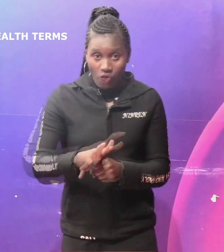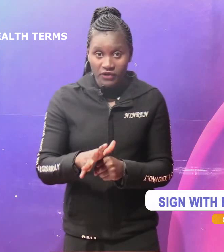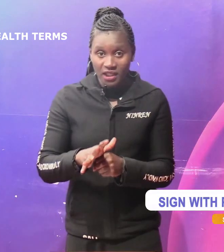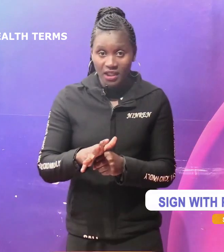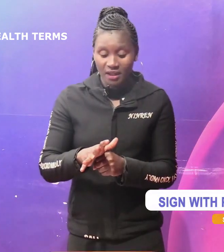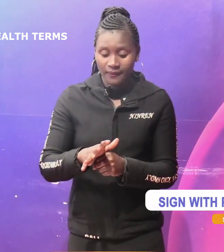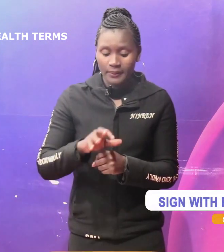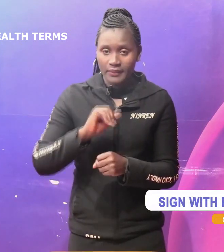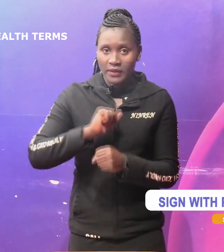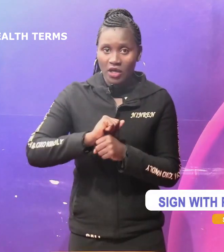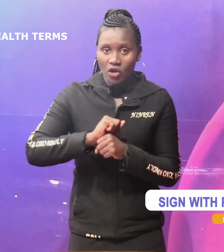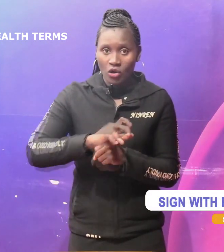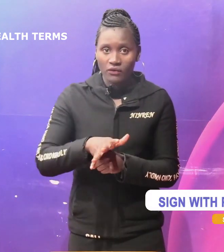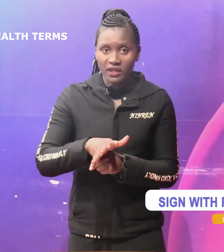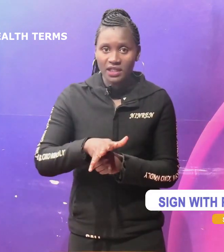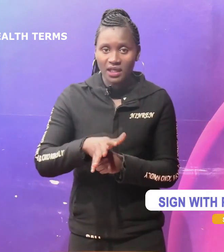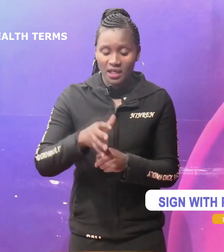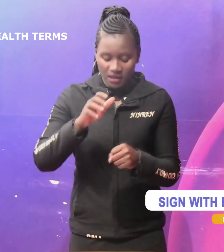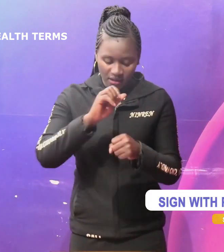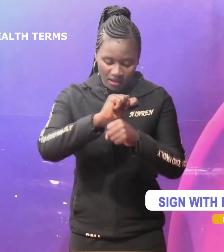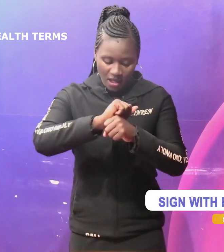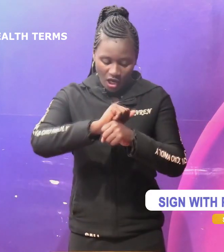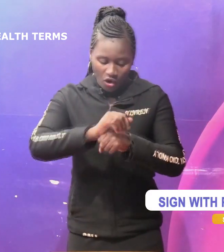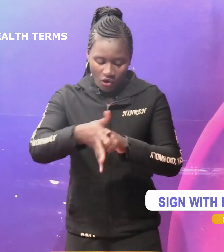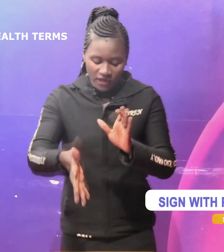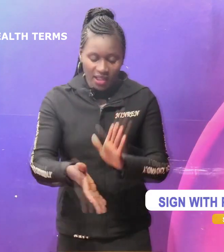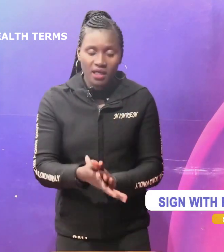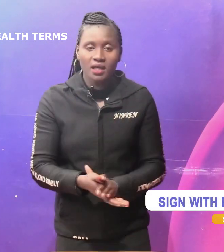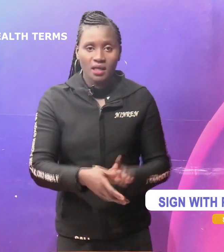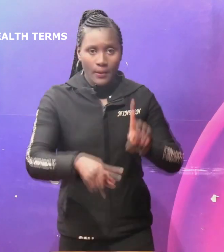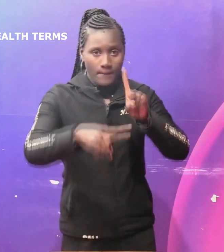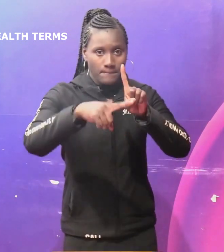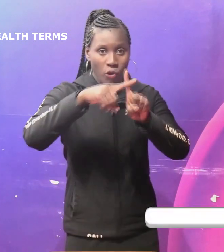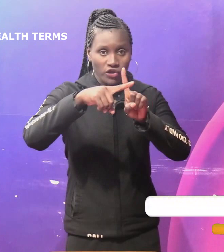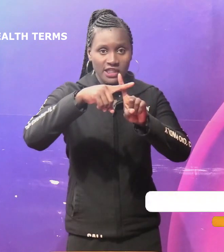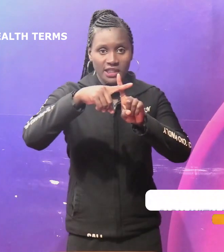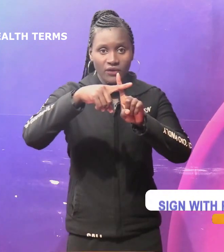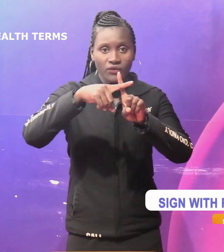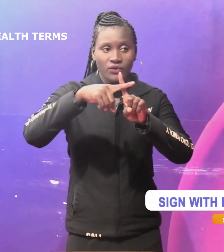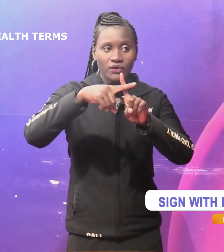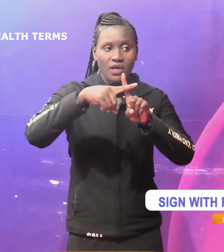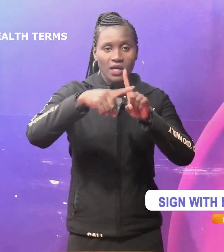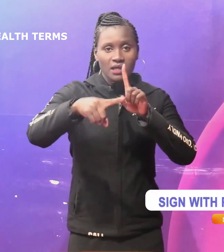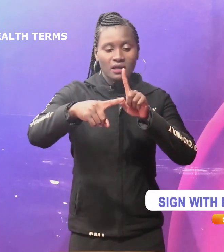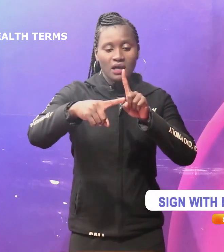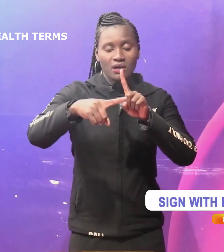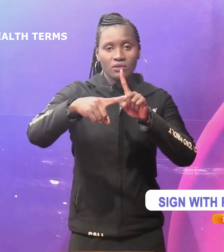COVID. COVID, like this. COVID. Positive. How? This